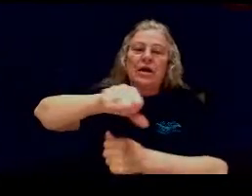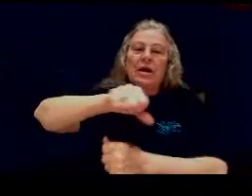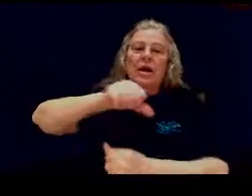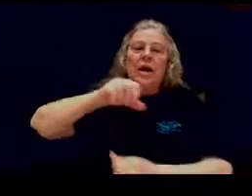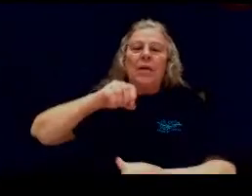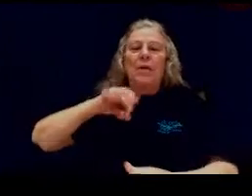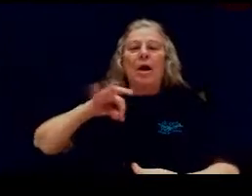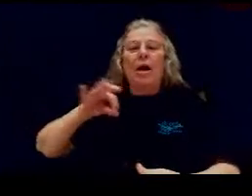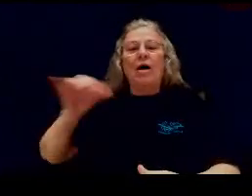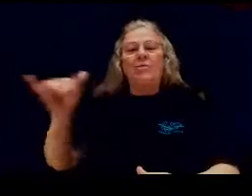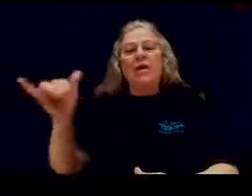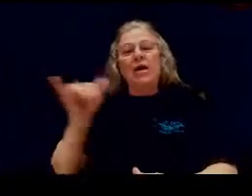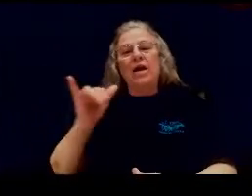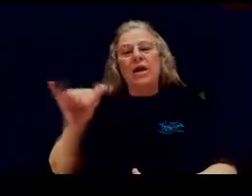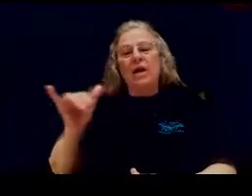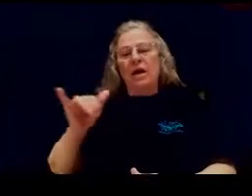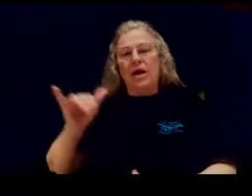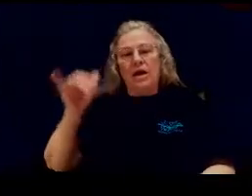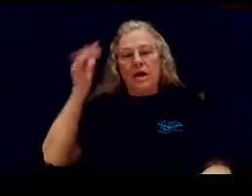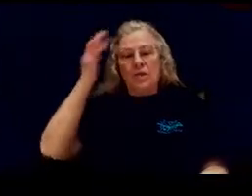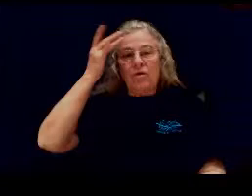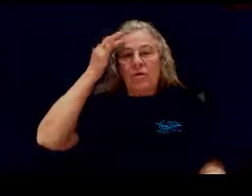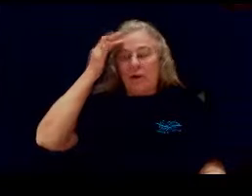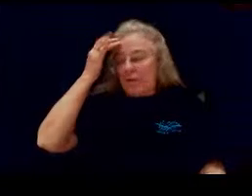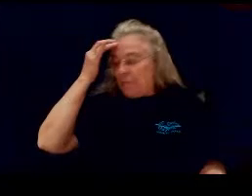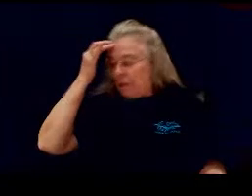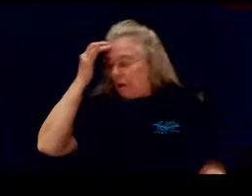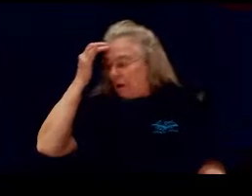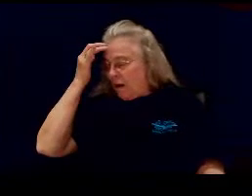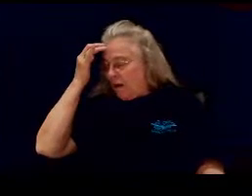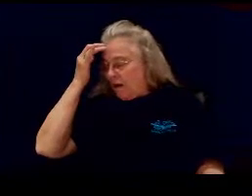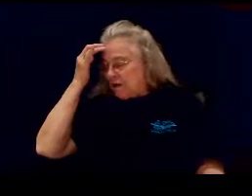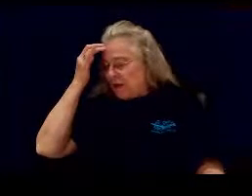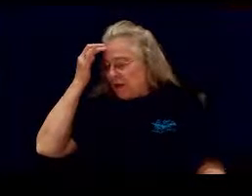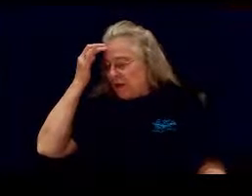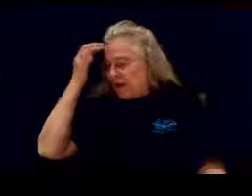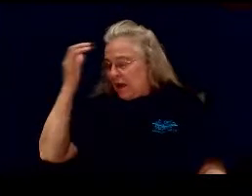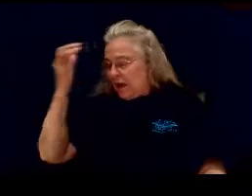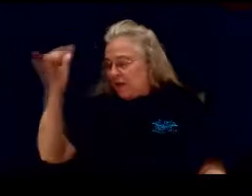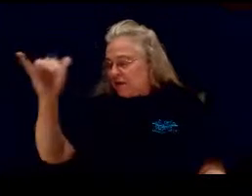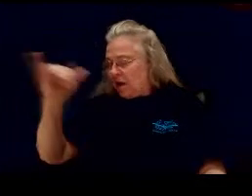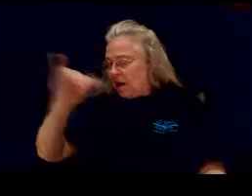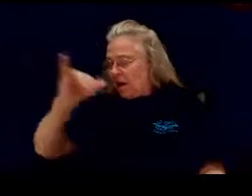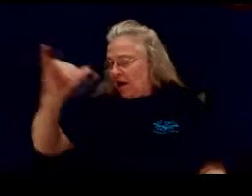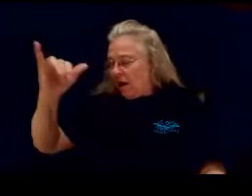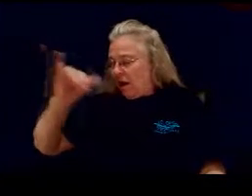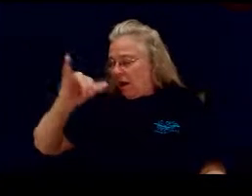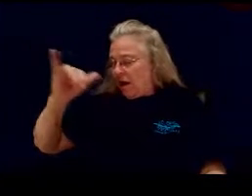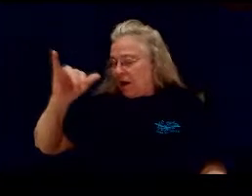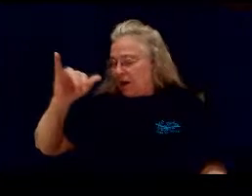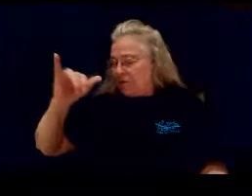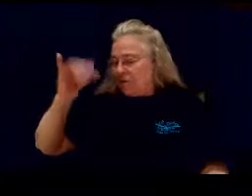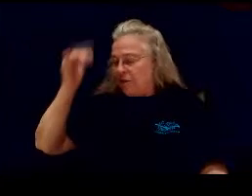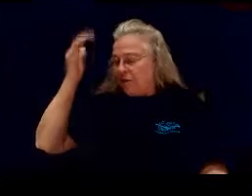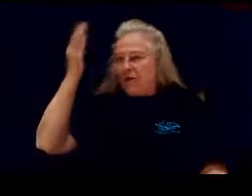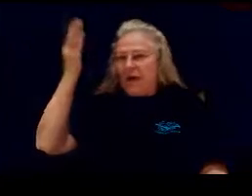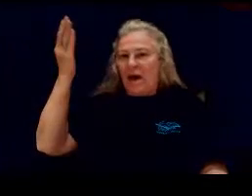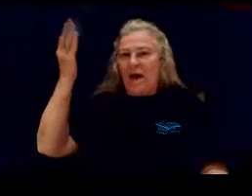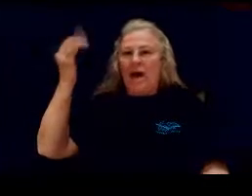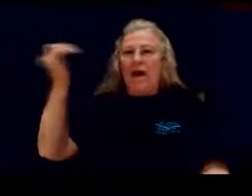fellowship of kindred minds is like to